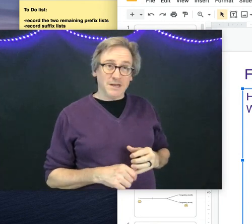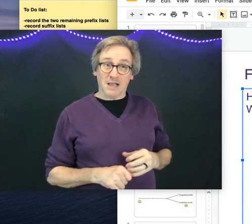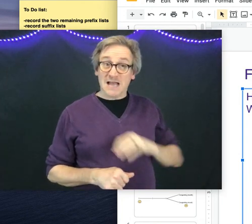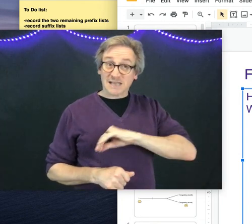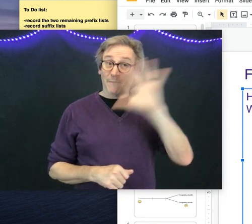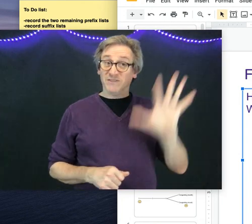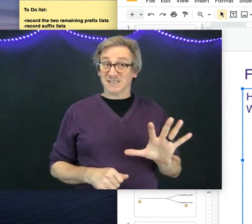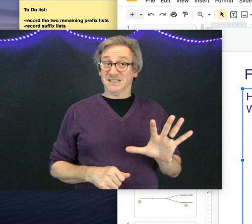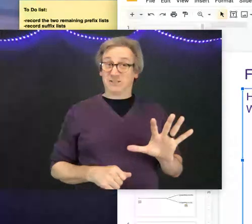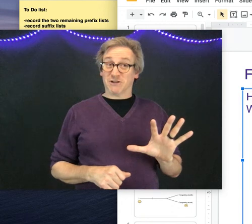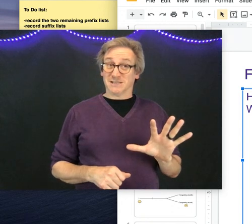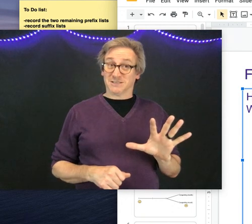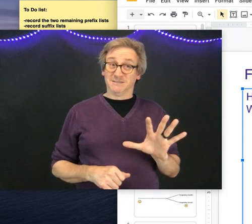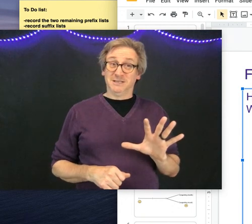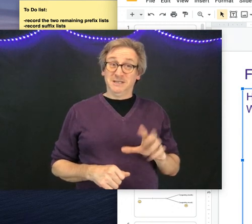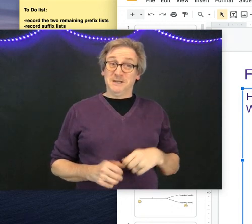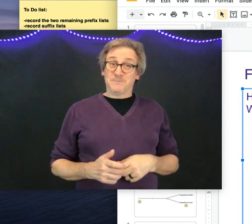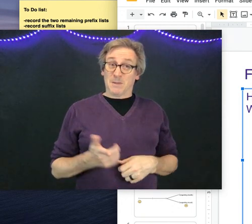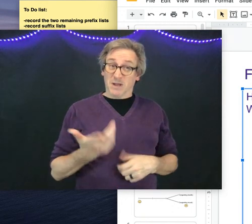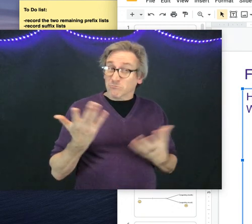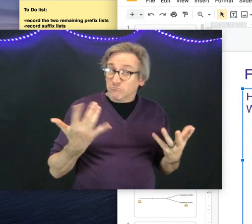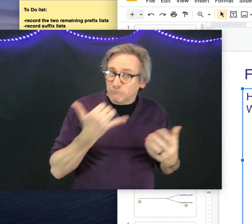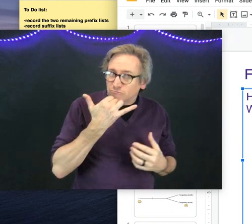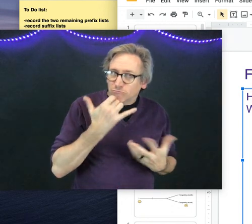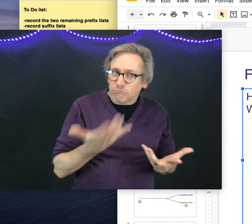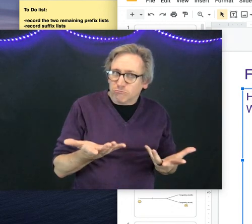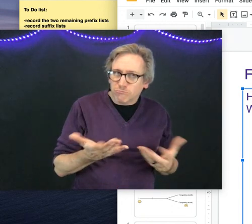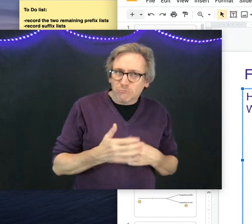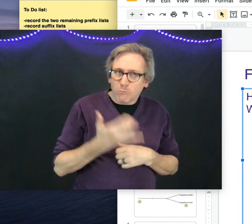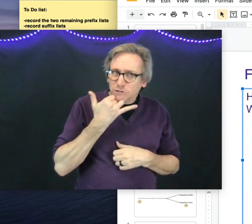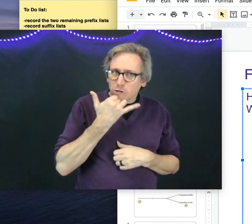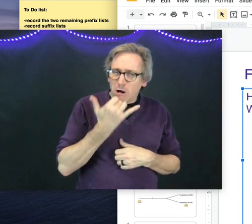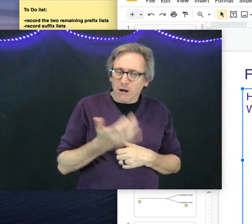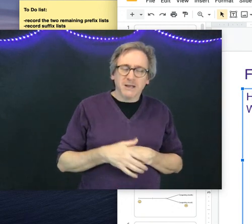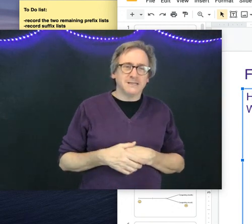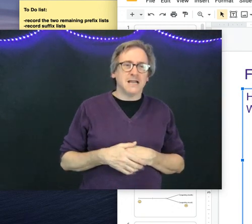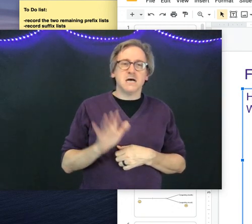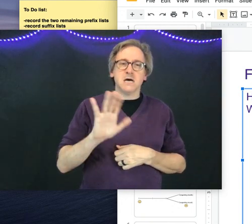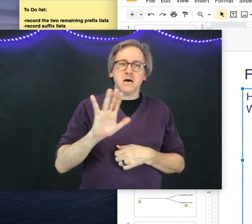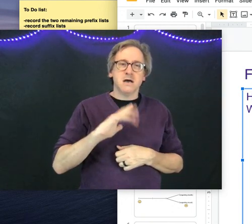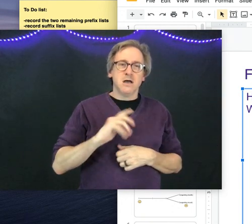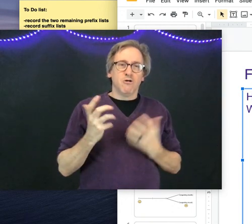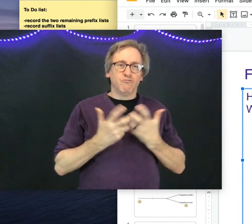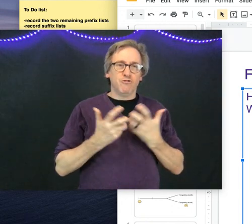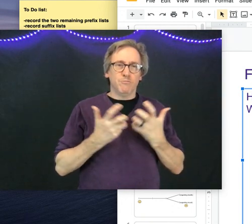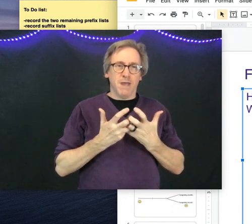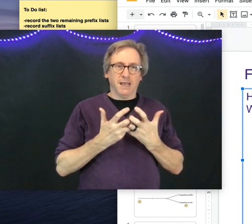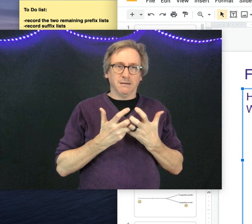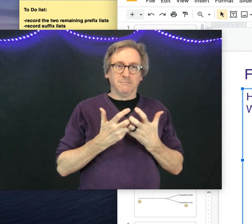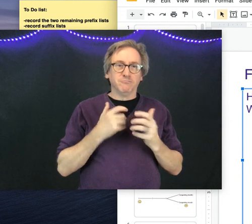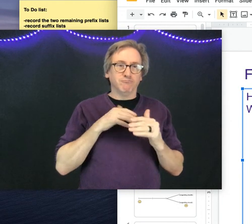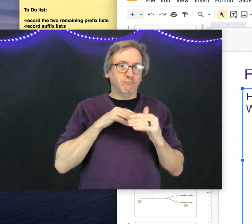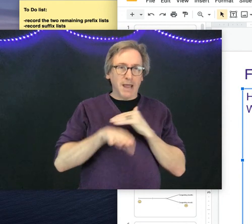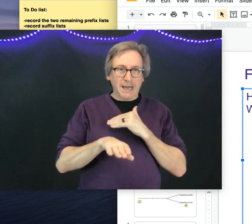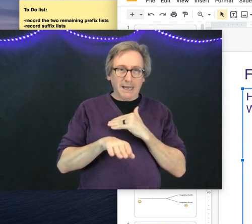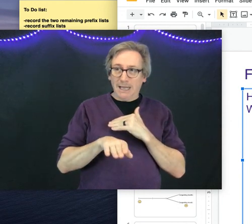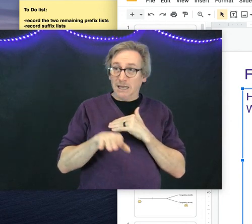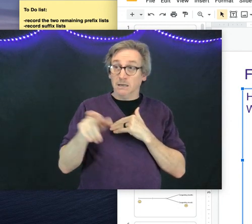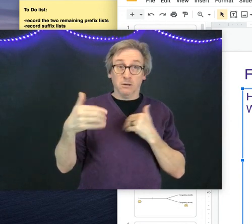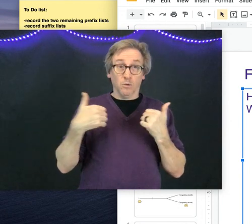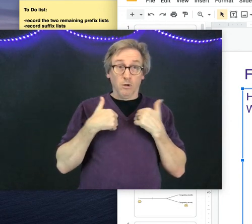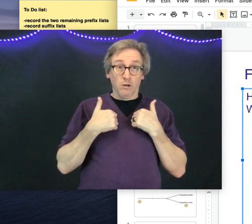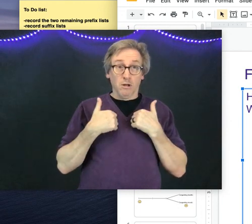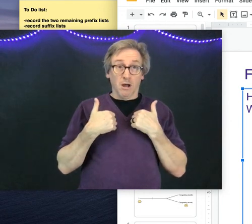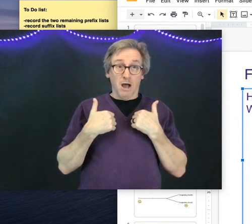come into class obviously stressed. I'm like, what's wrong? He said, roommate went